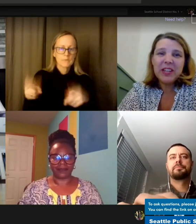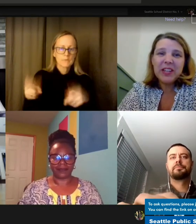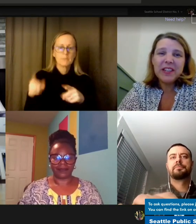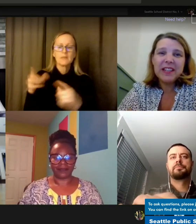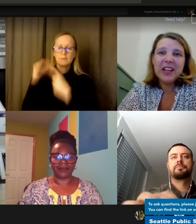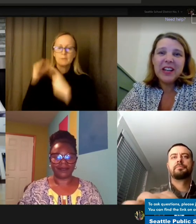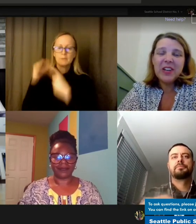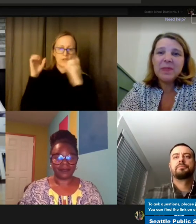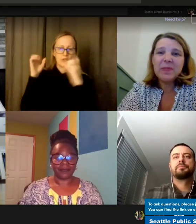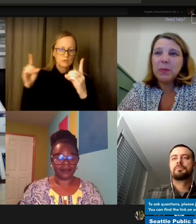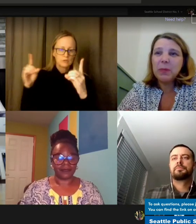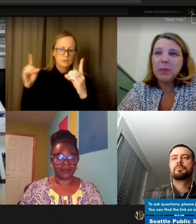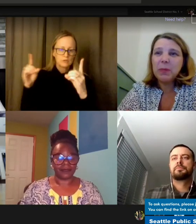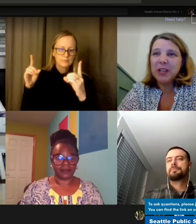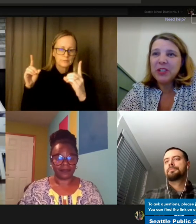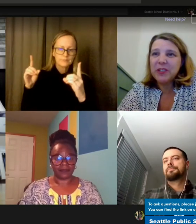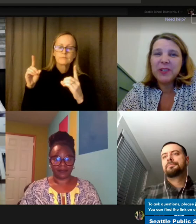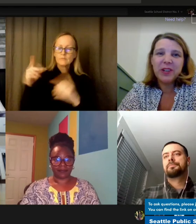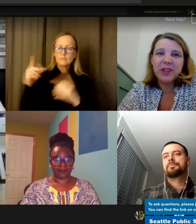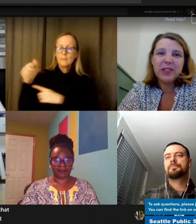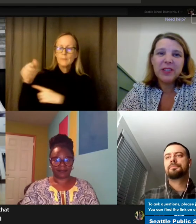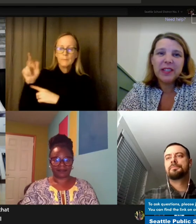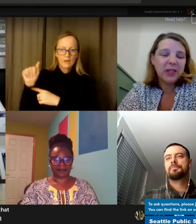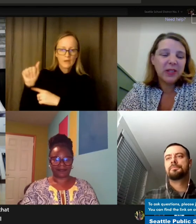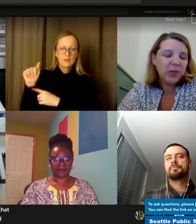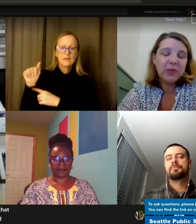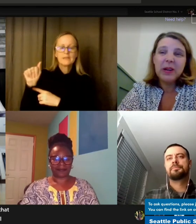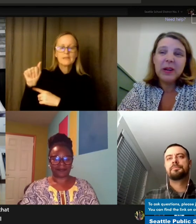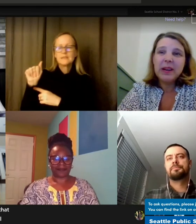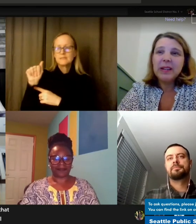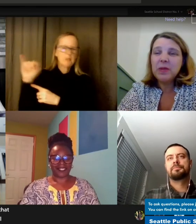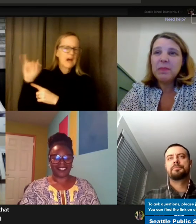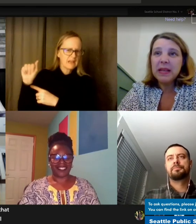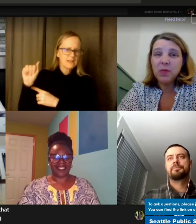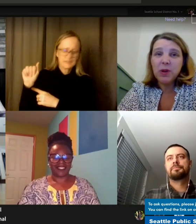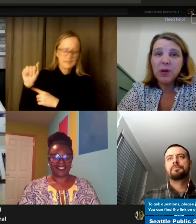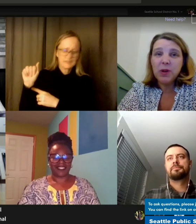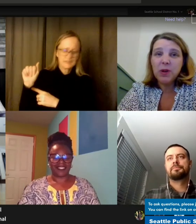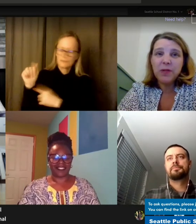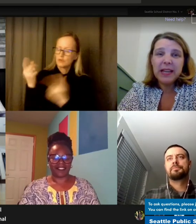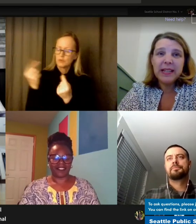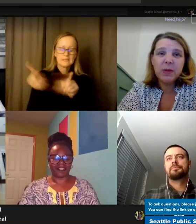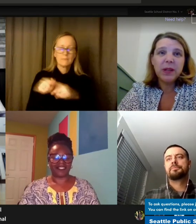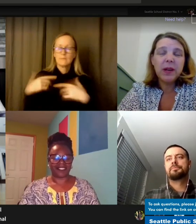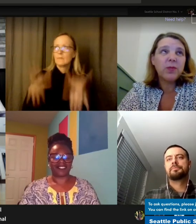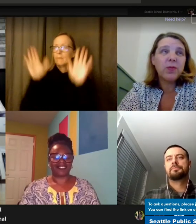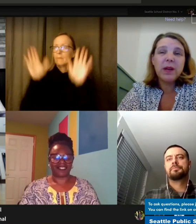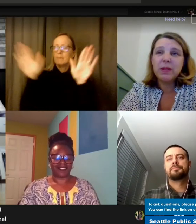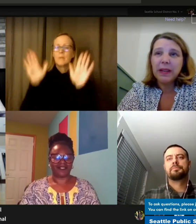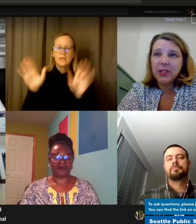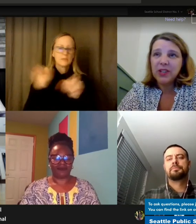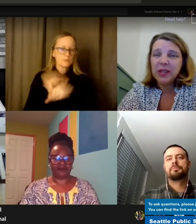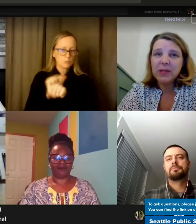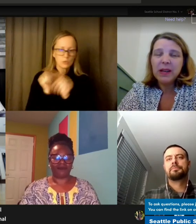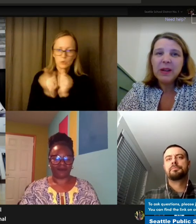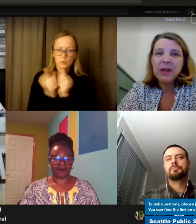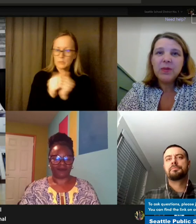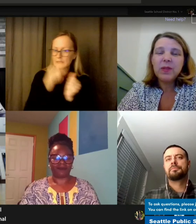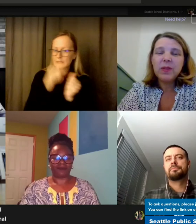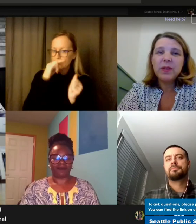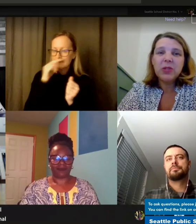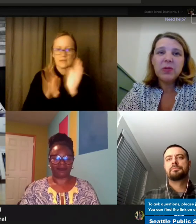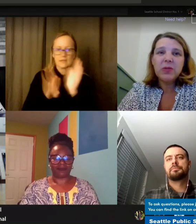education paraprofessionals or instructional assistants who do amazing work for kids, build great relationships with